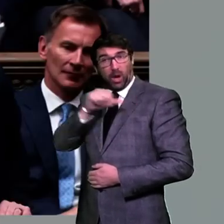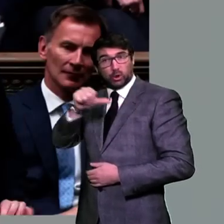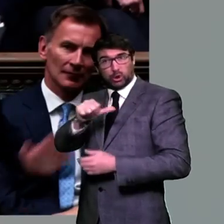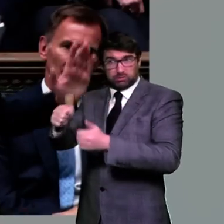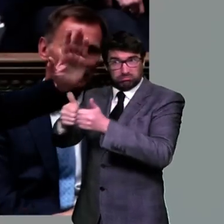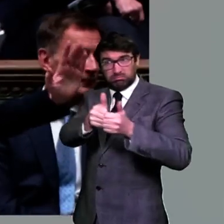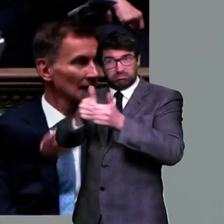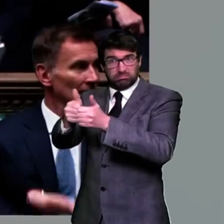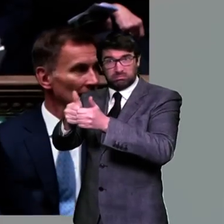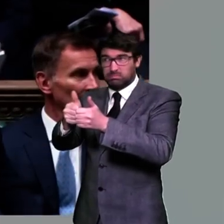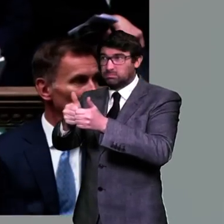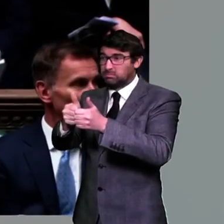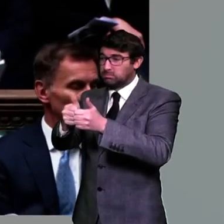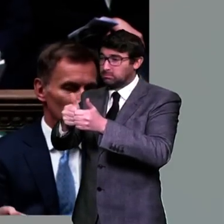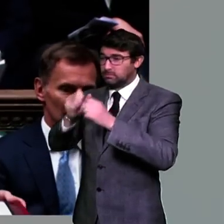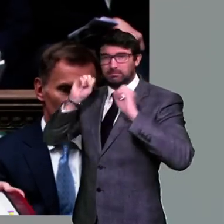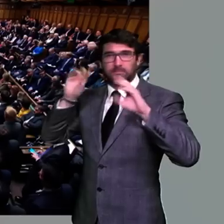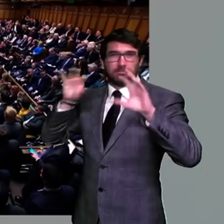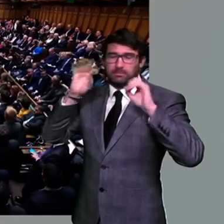policies.